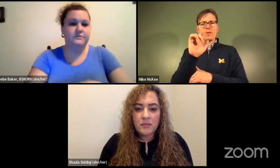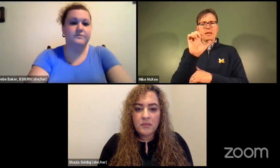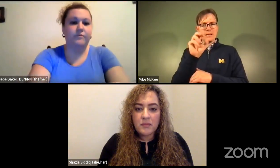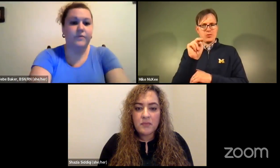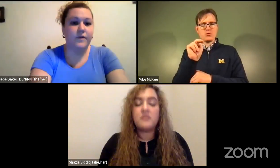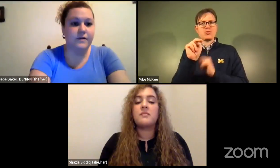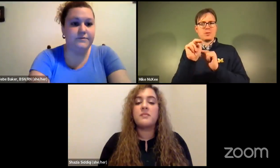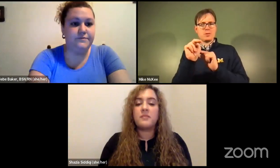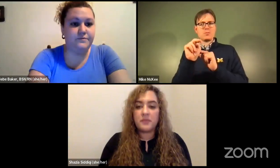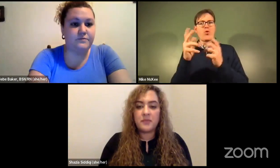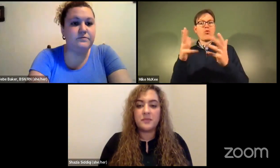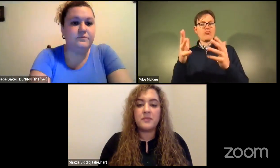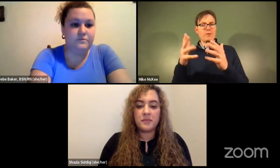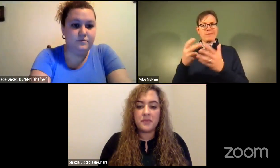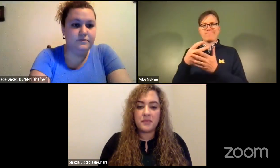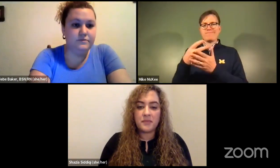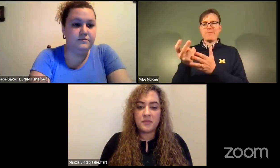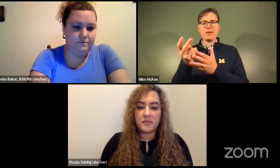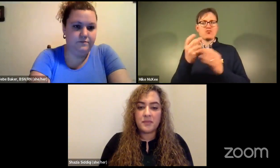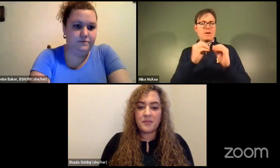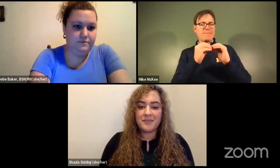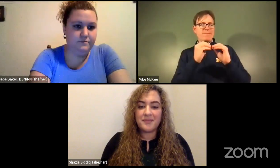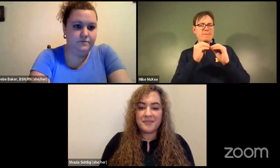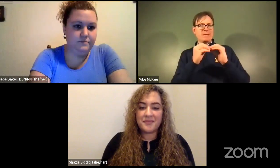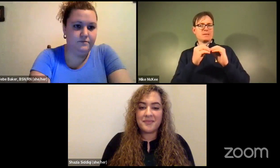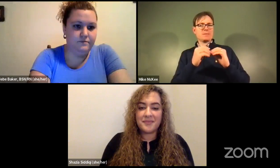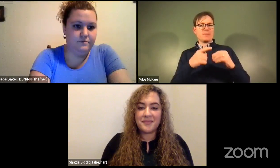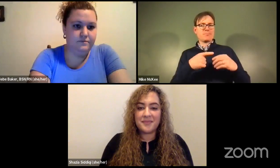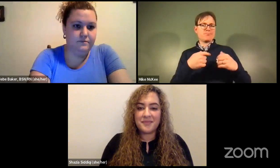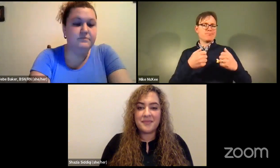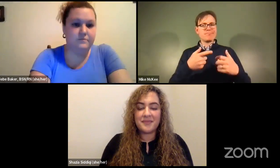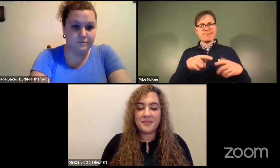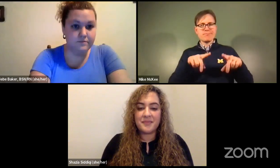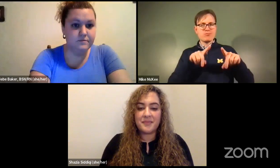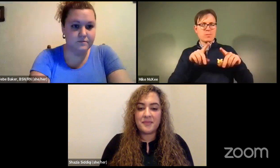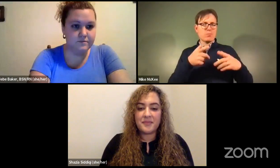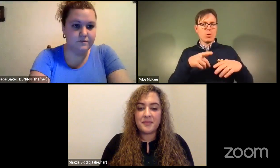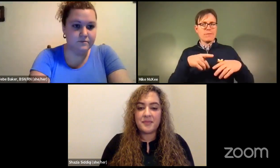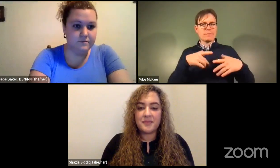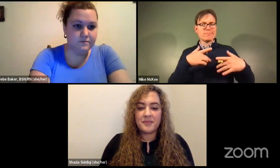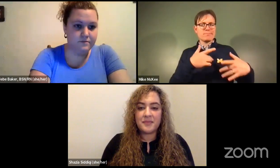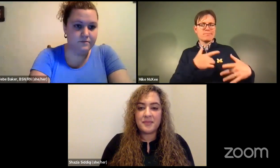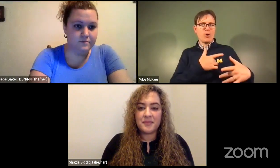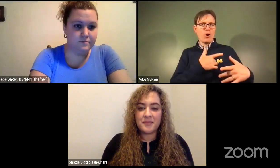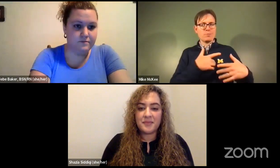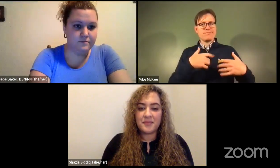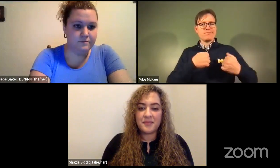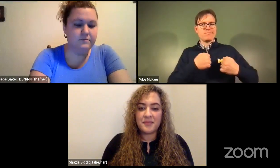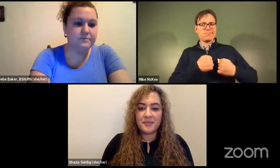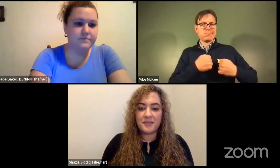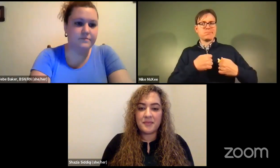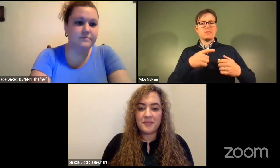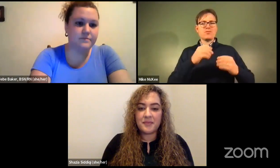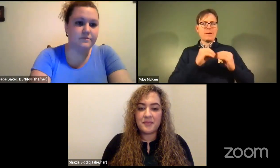when atrial fibrillation pops up? They already weren't able to address that, right,